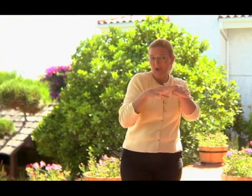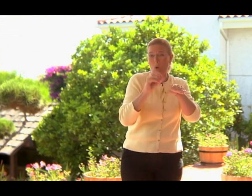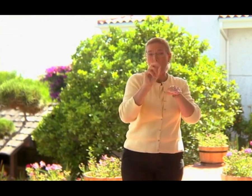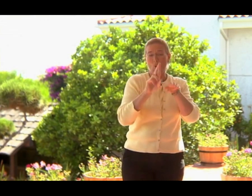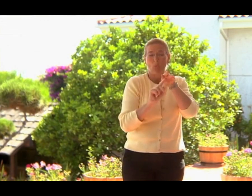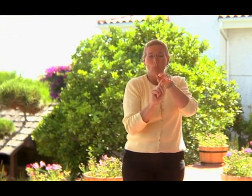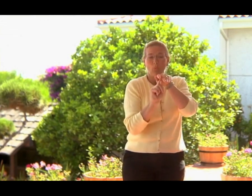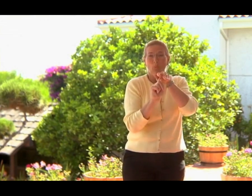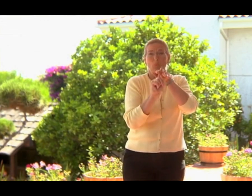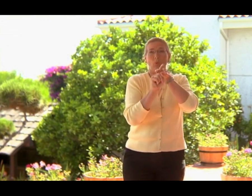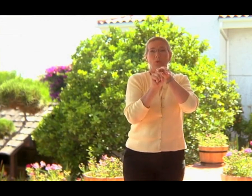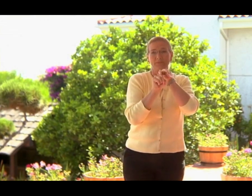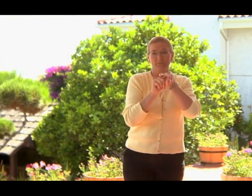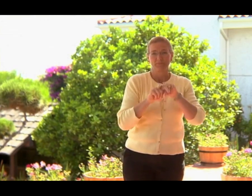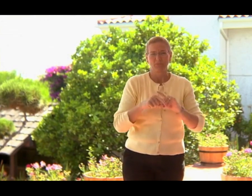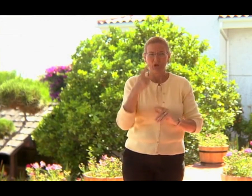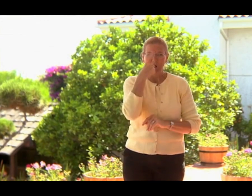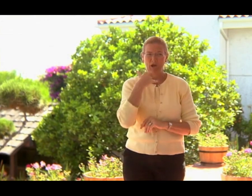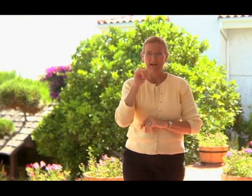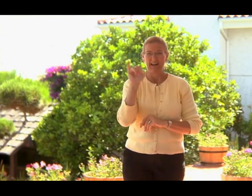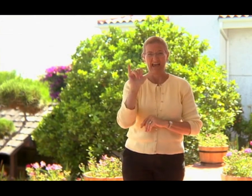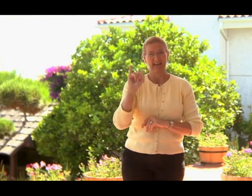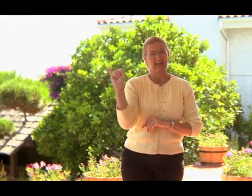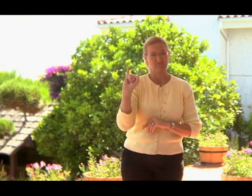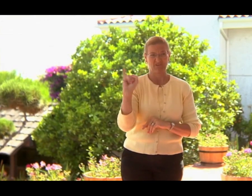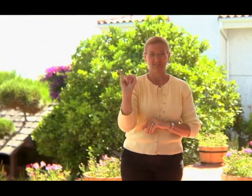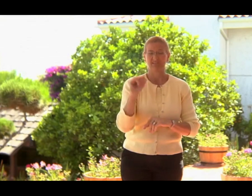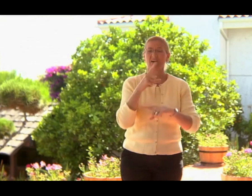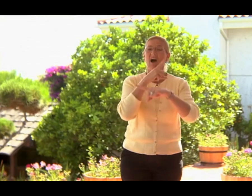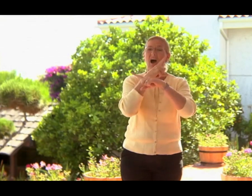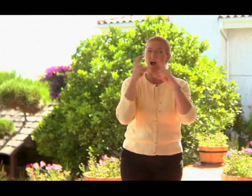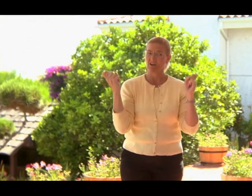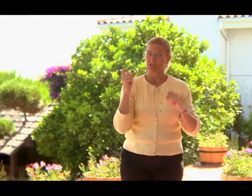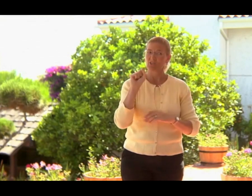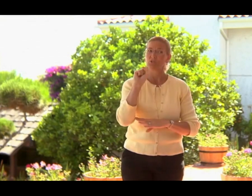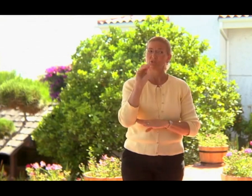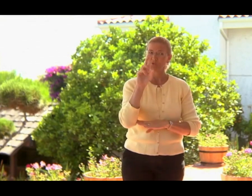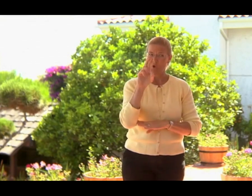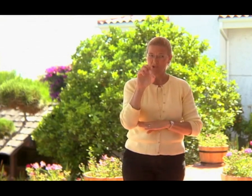Because they are not healthy cells, they can bleed or ooze and look like infectious, ugly sores.